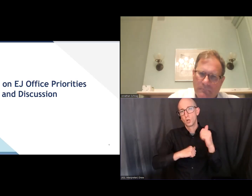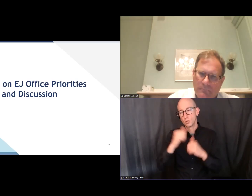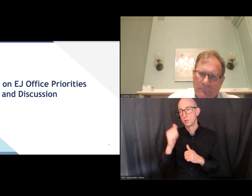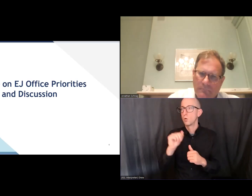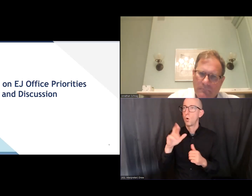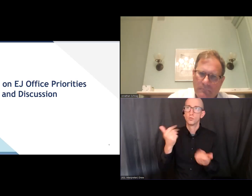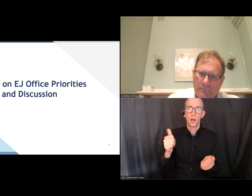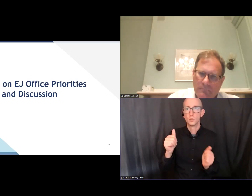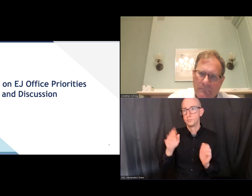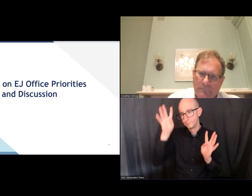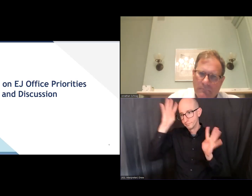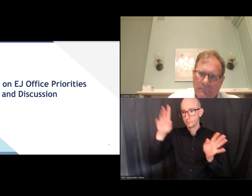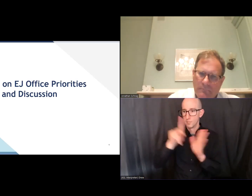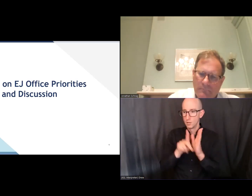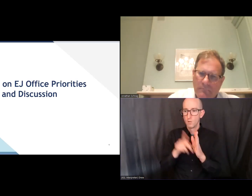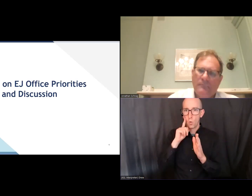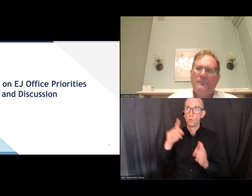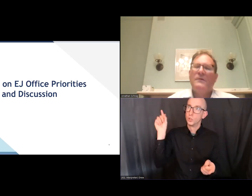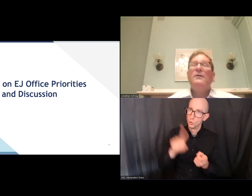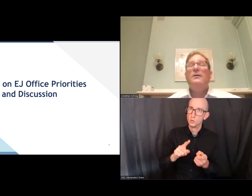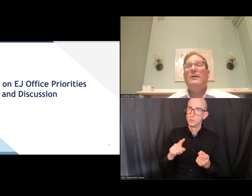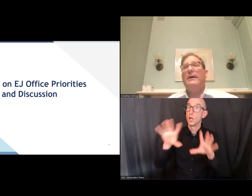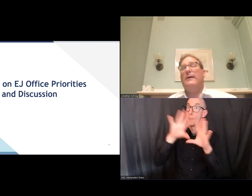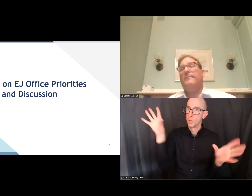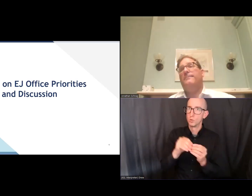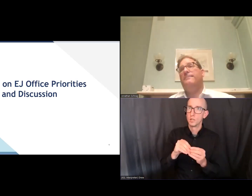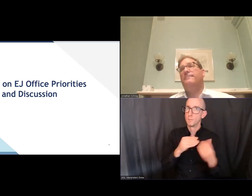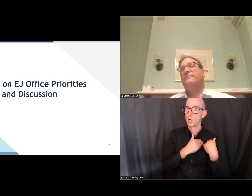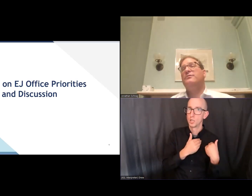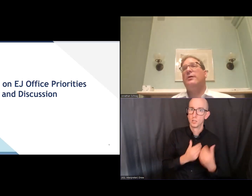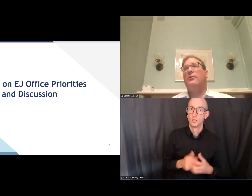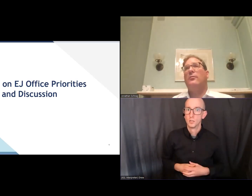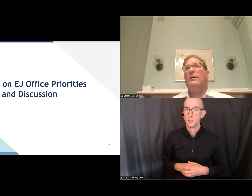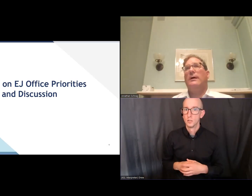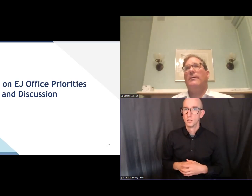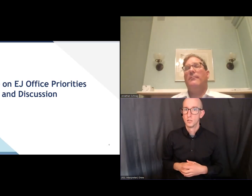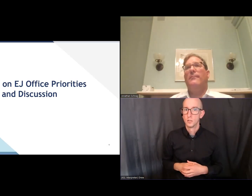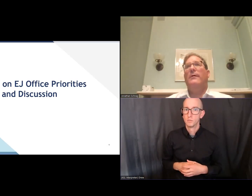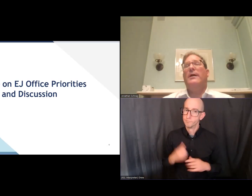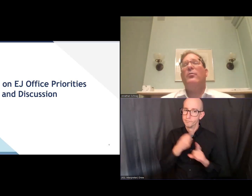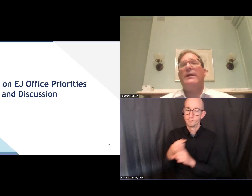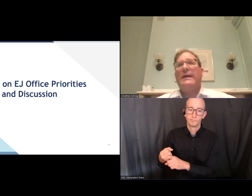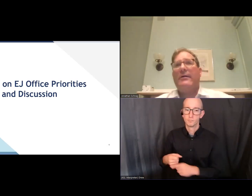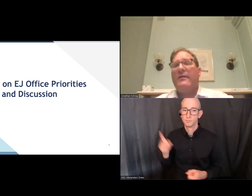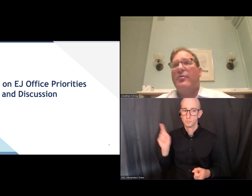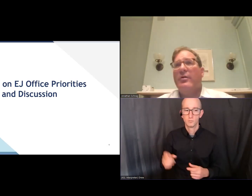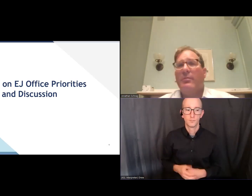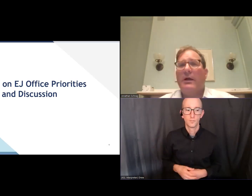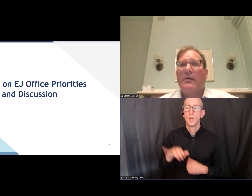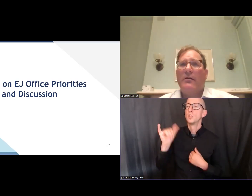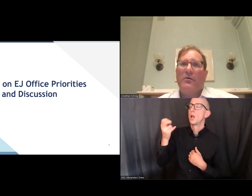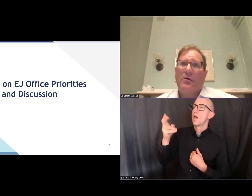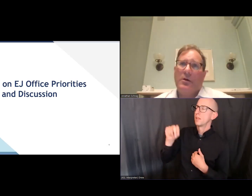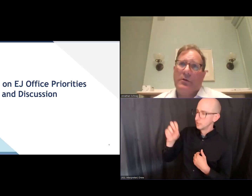with policies that would help to reduce cumulative burden. Yeah, so I don't want to get out ahead of